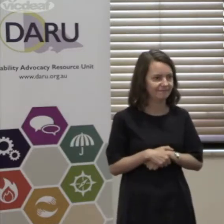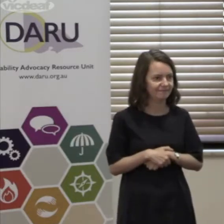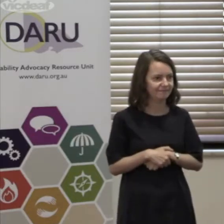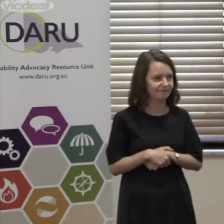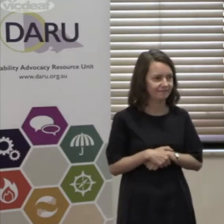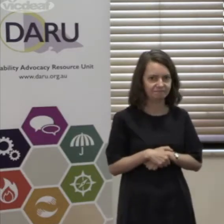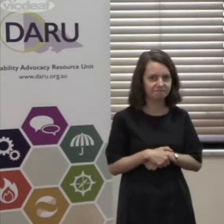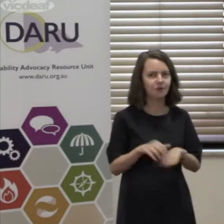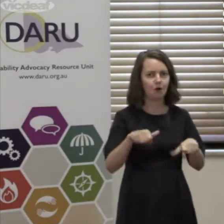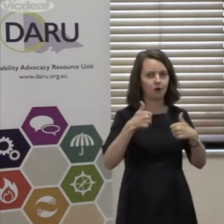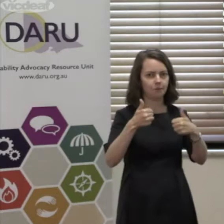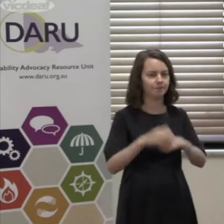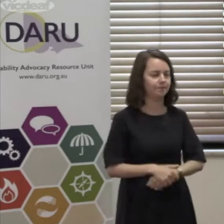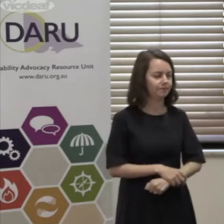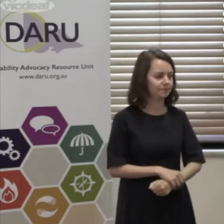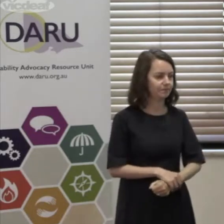Good stuff.